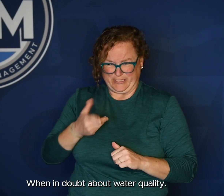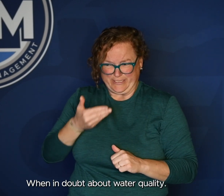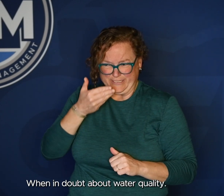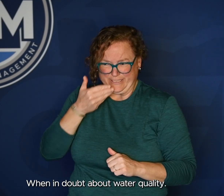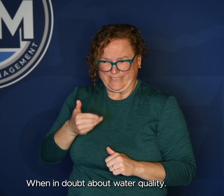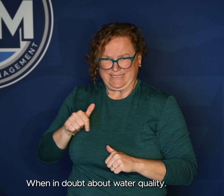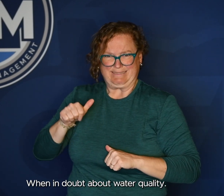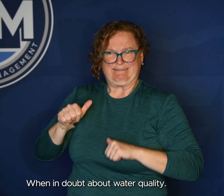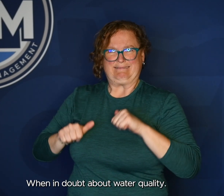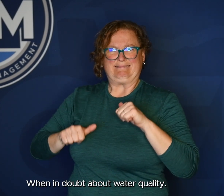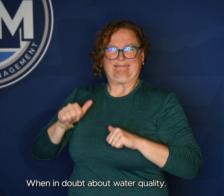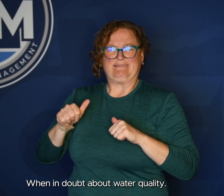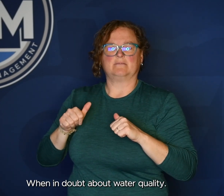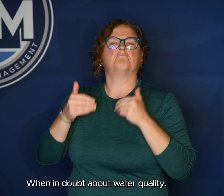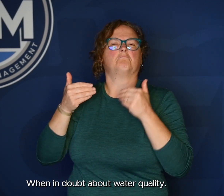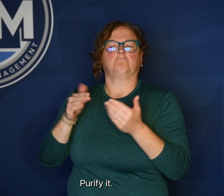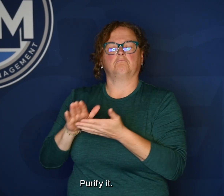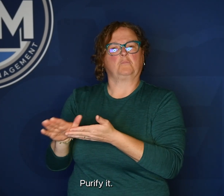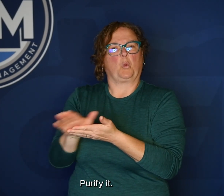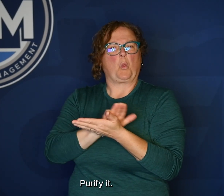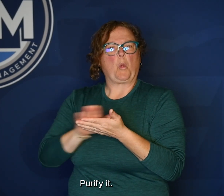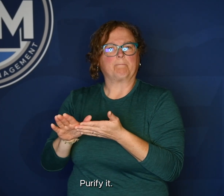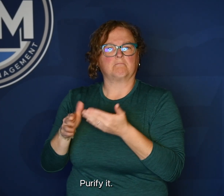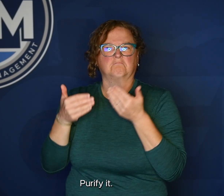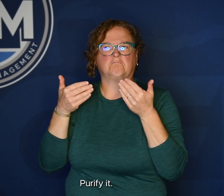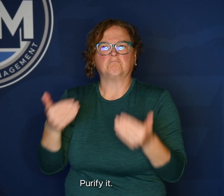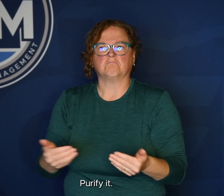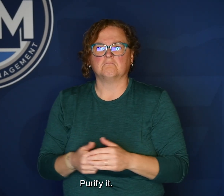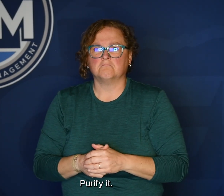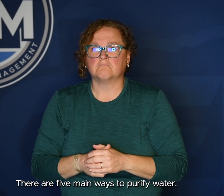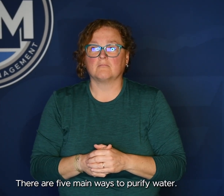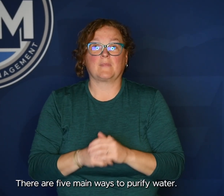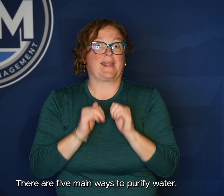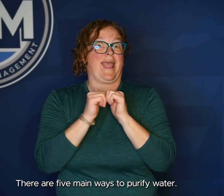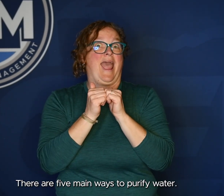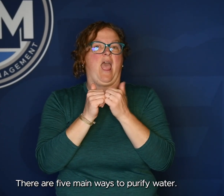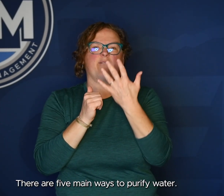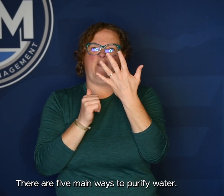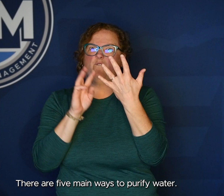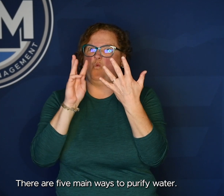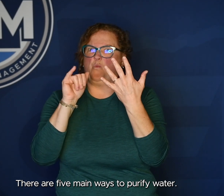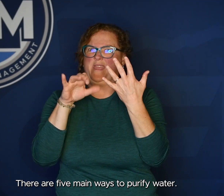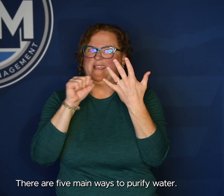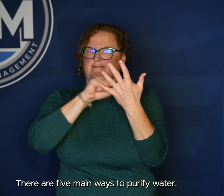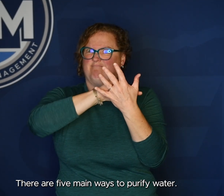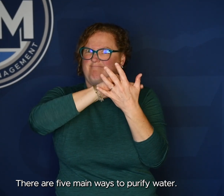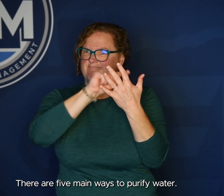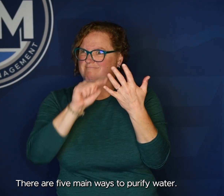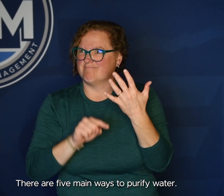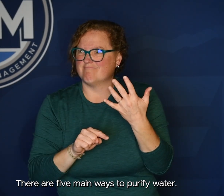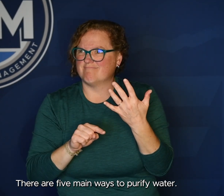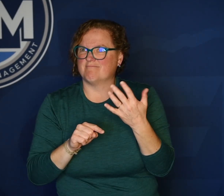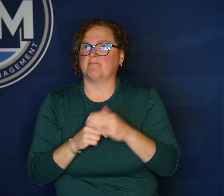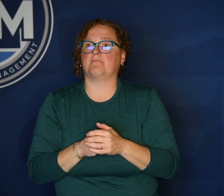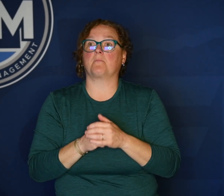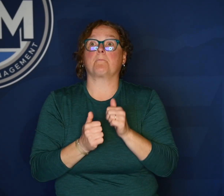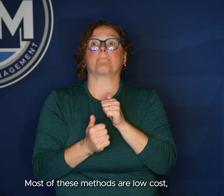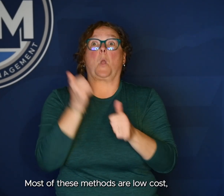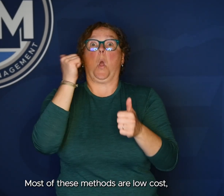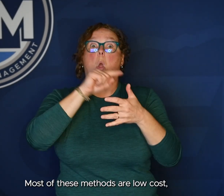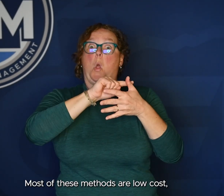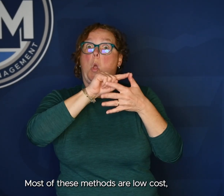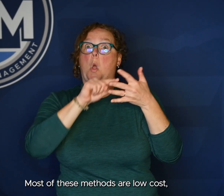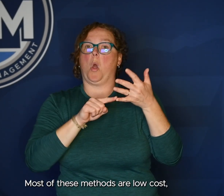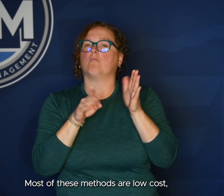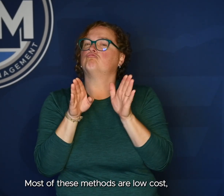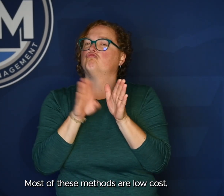When in doubt about water's quality, purify it. There are 5 main ways to purify water.